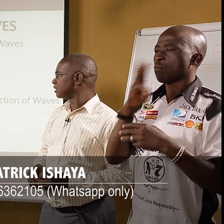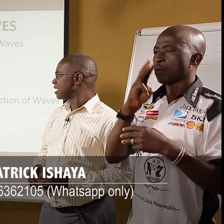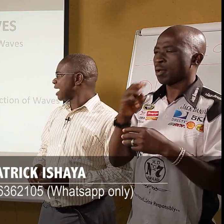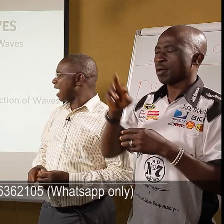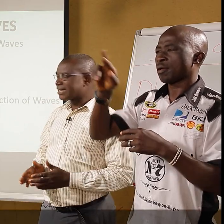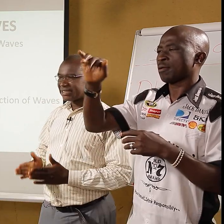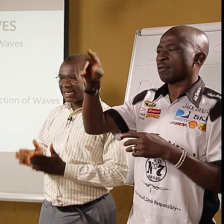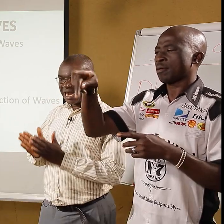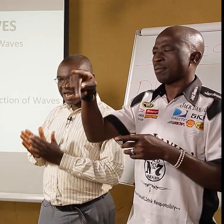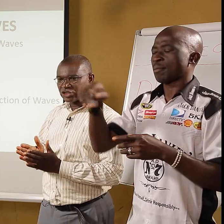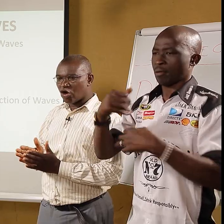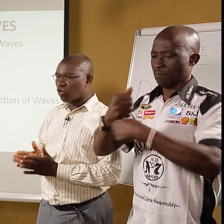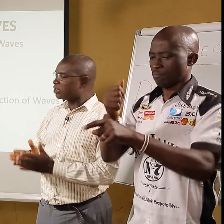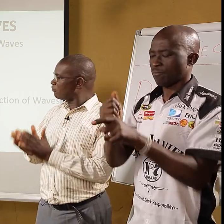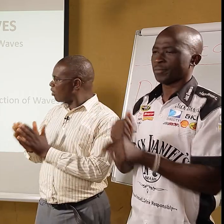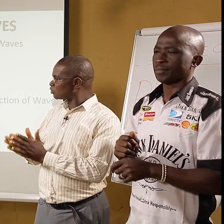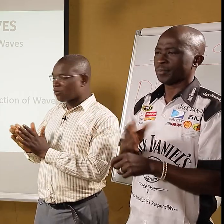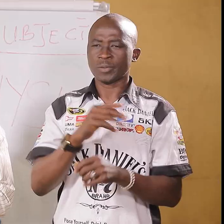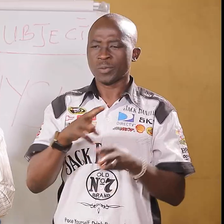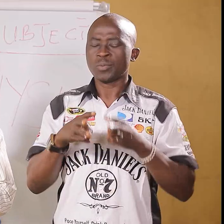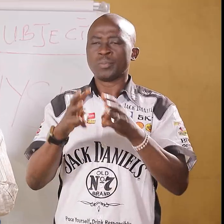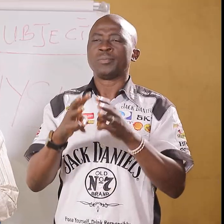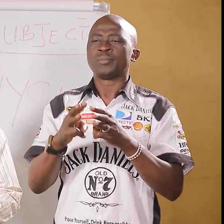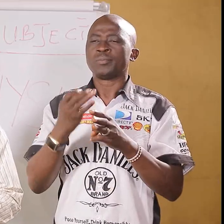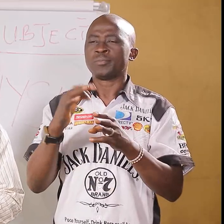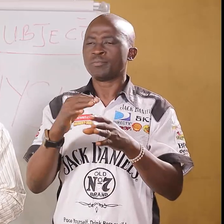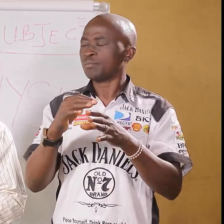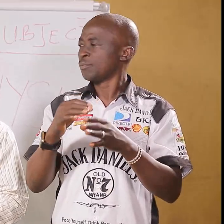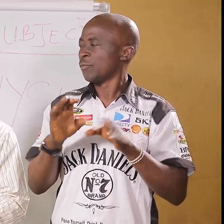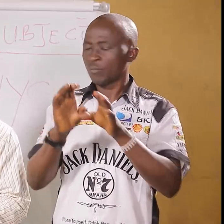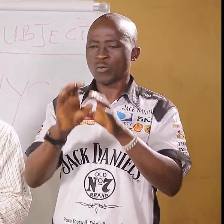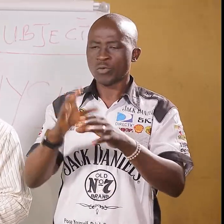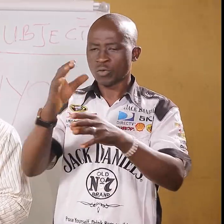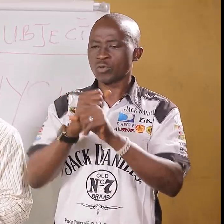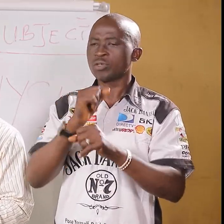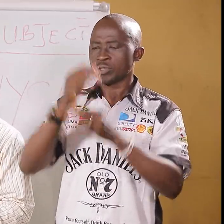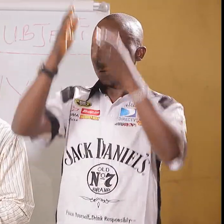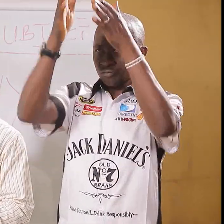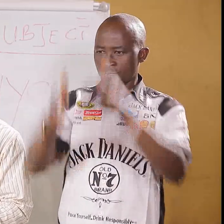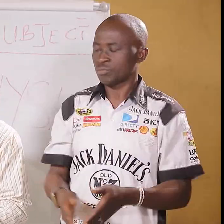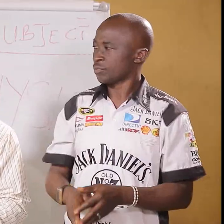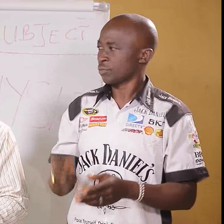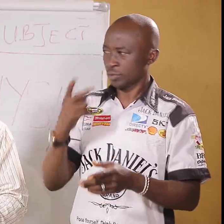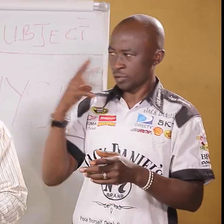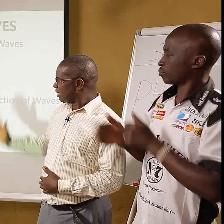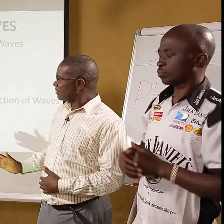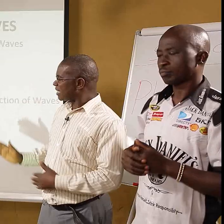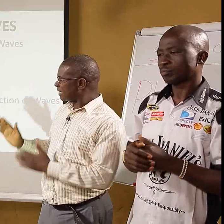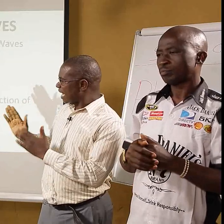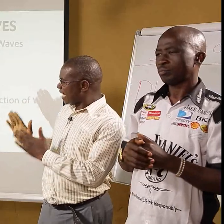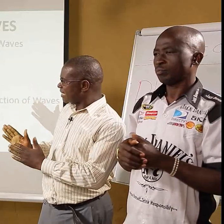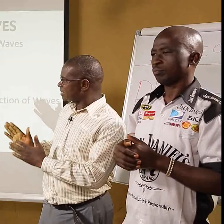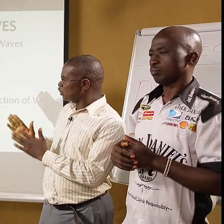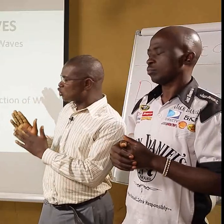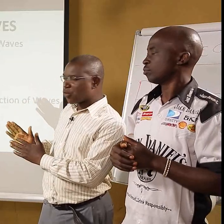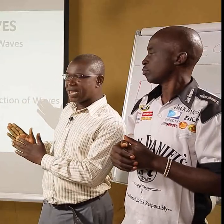formed. And the nature or the forms of wave generated will be straight line. You can see the plane waves,